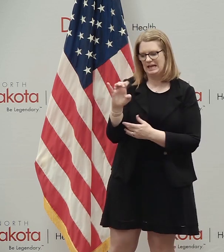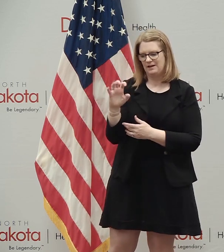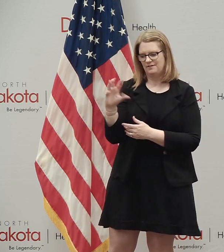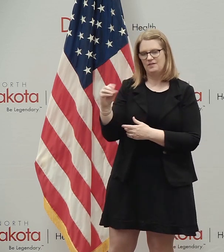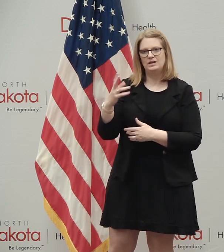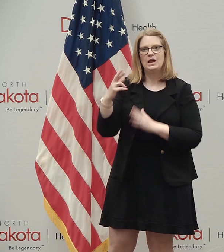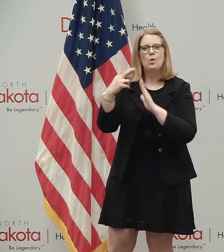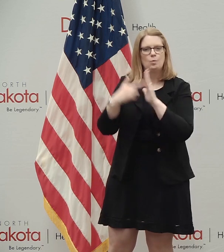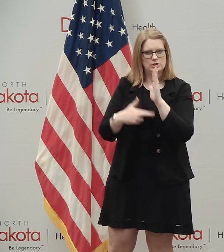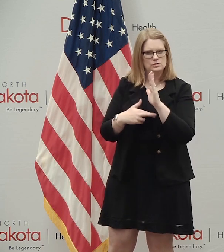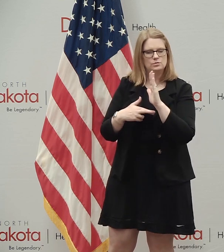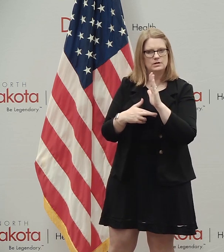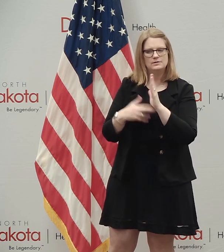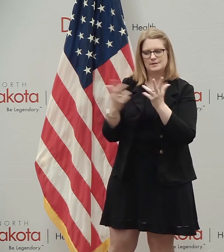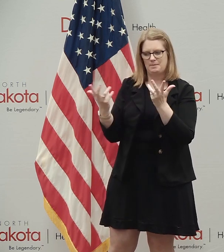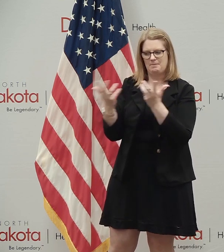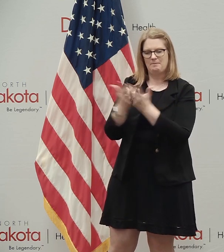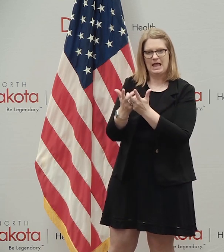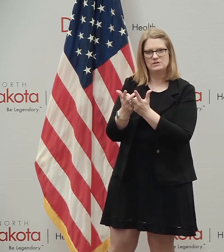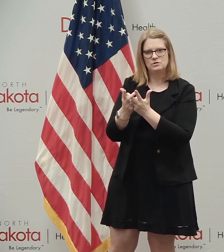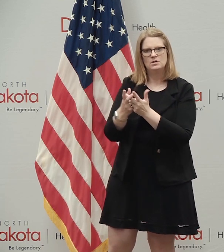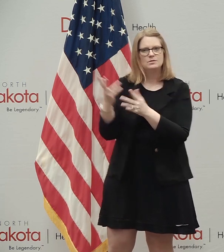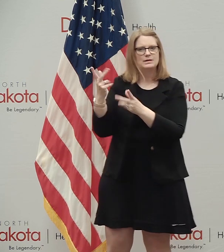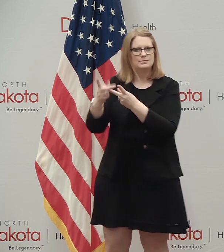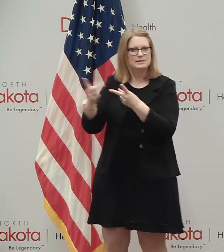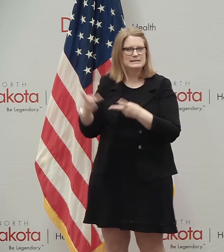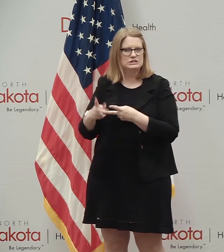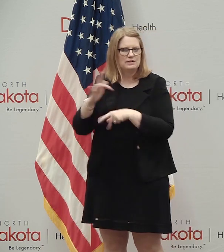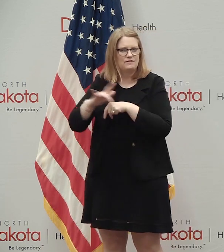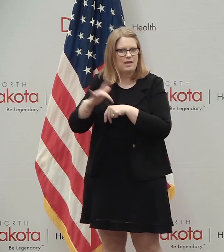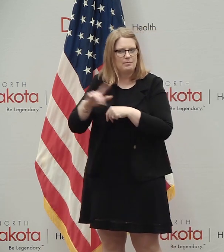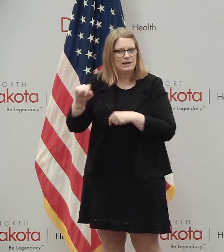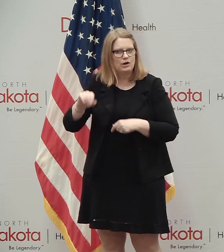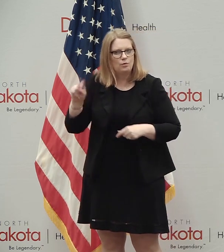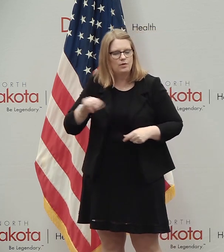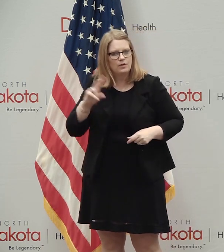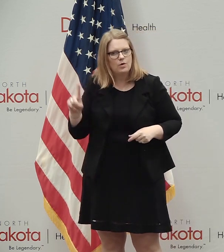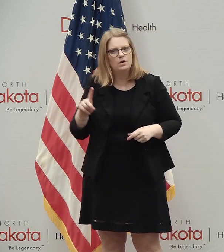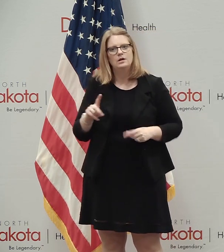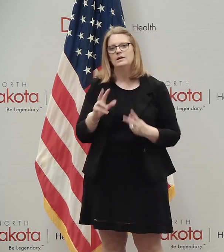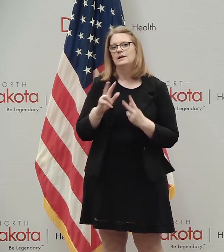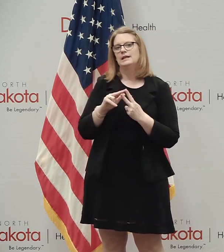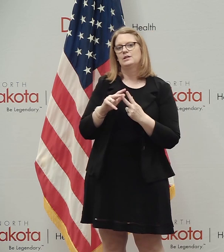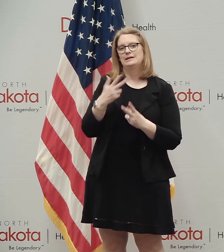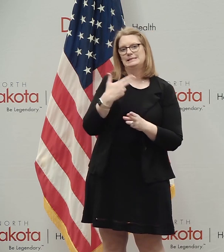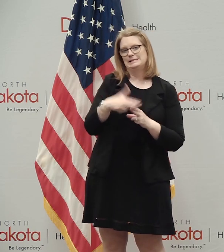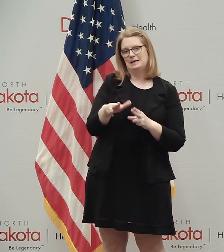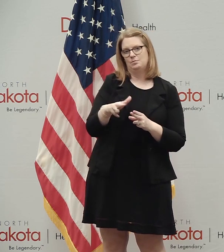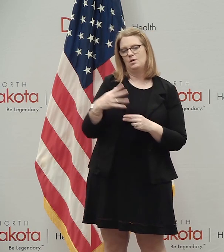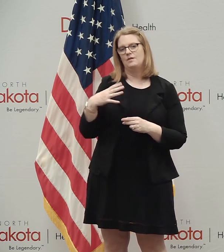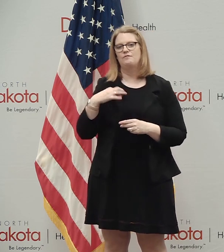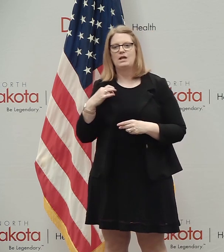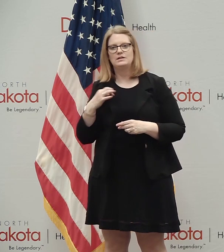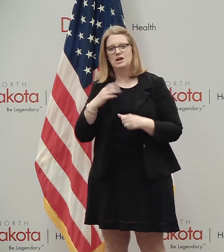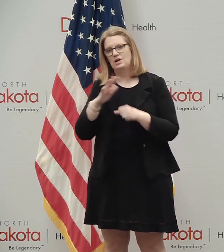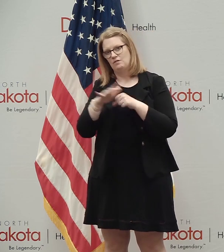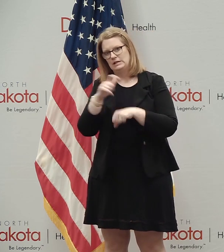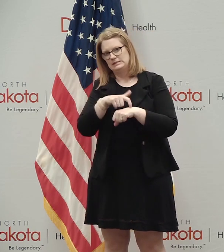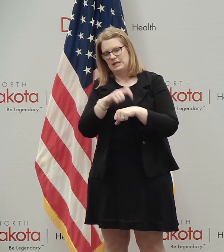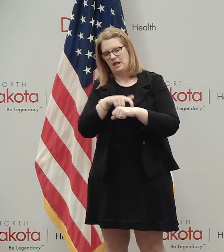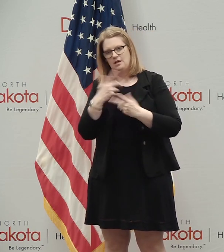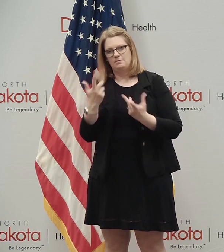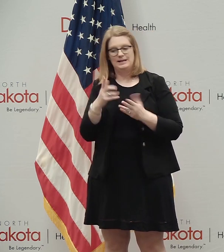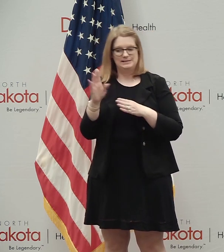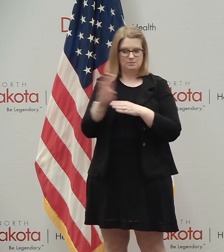Workforce Coordination Council to be matched with open positions in North Dakota, both either on a temporary, a voluntary, or a full-time basis